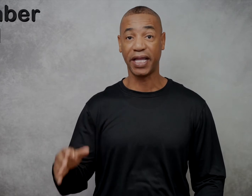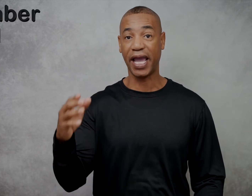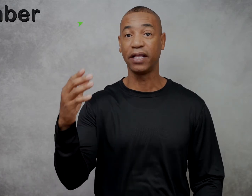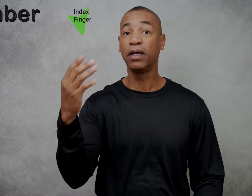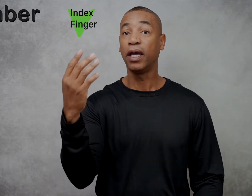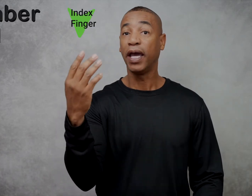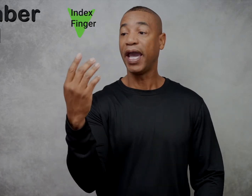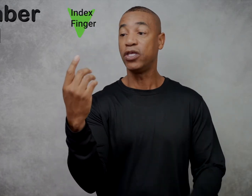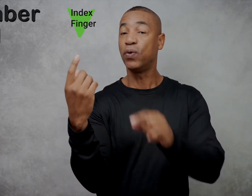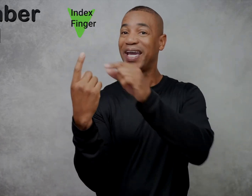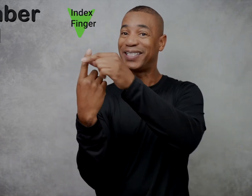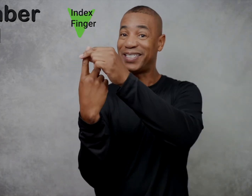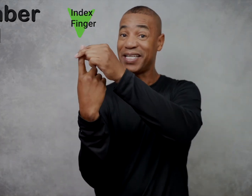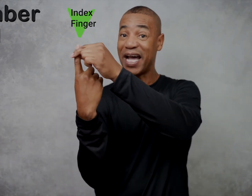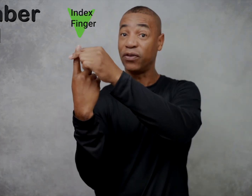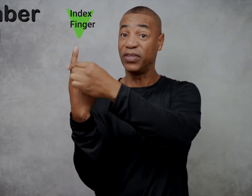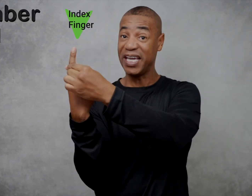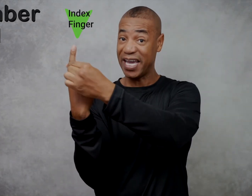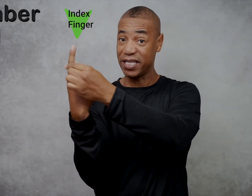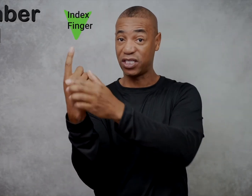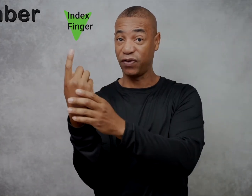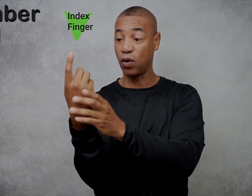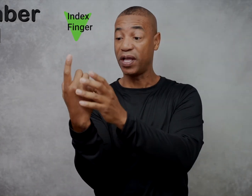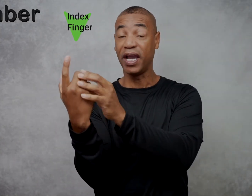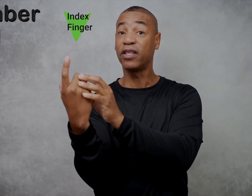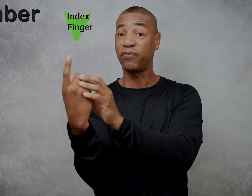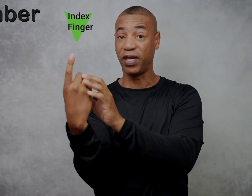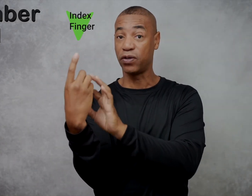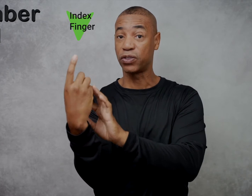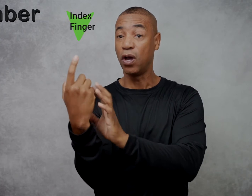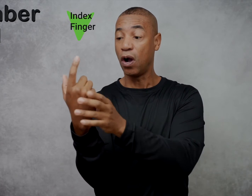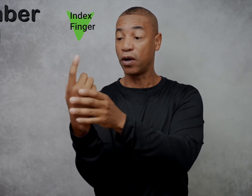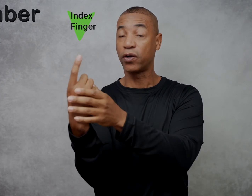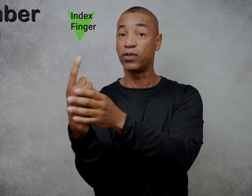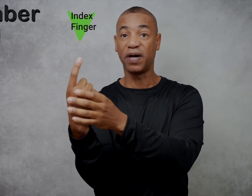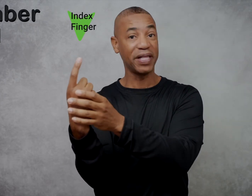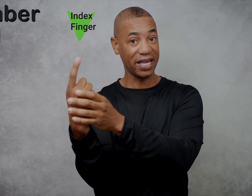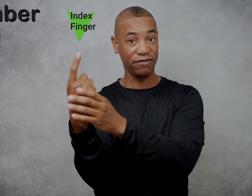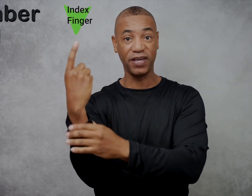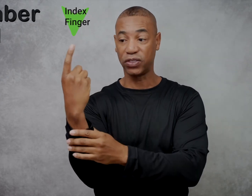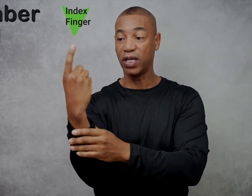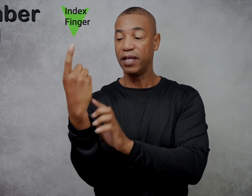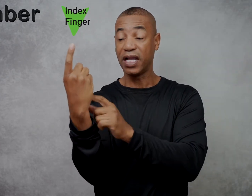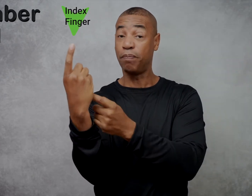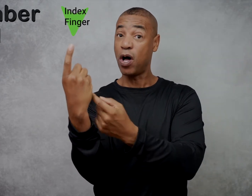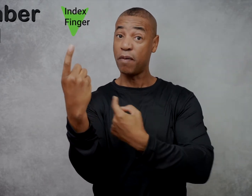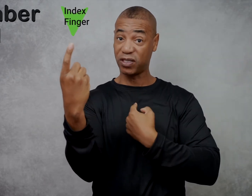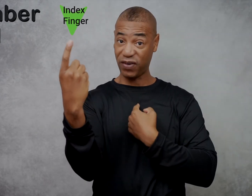hand and you extend out the index finger while the other fingers are curled up in like a fist. Now the palm is facing